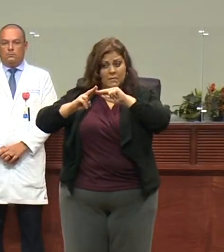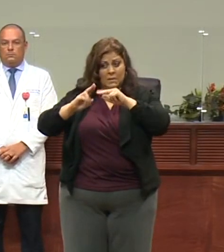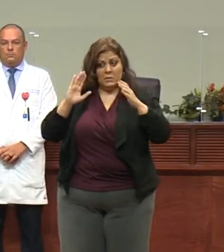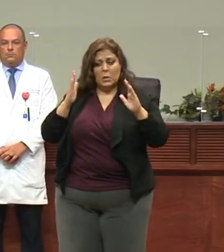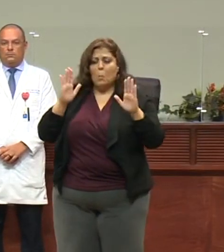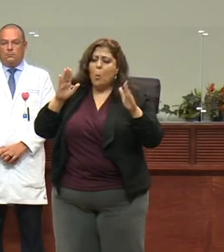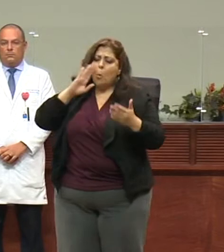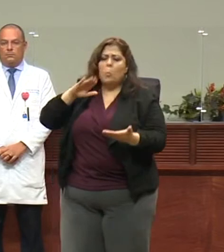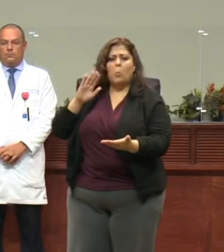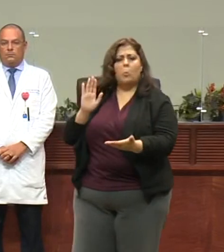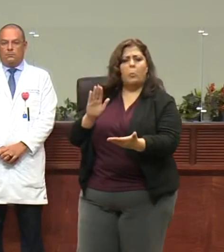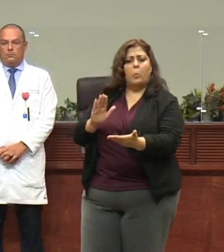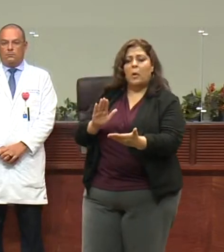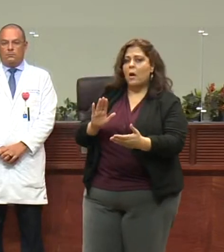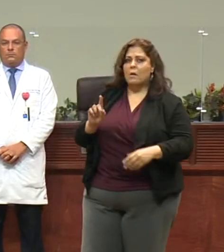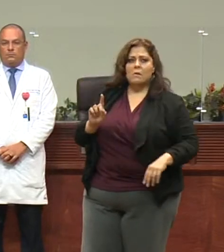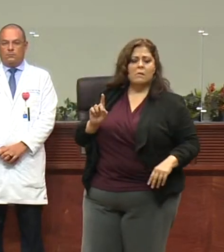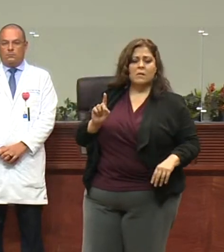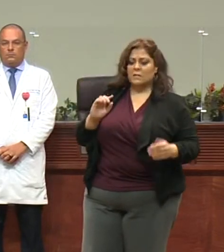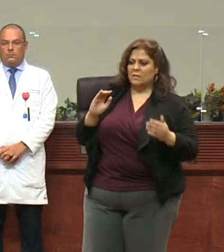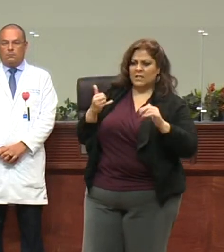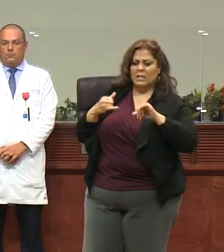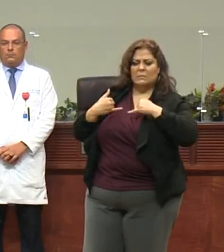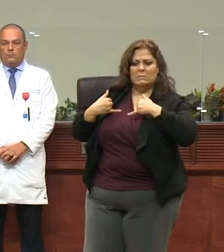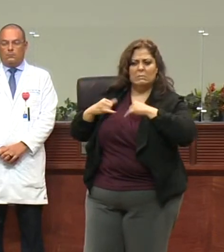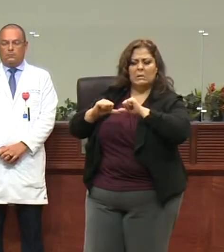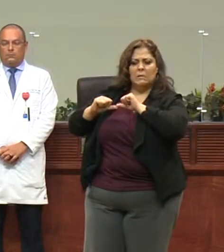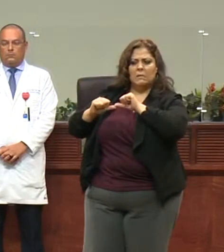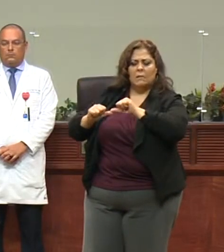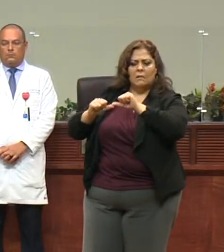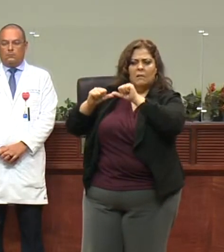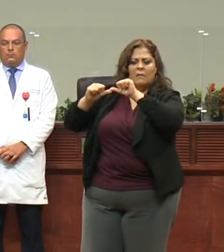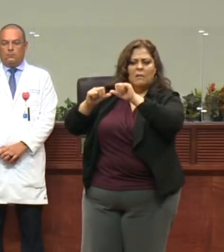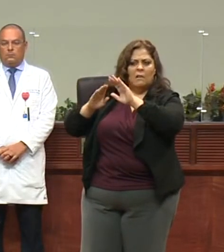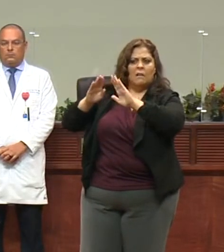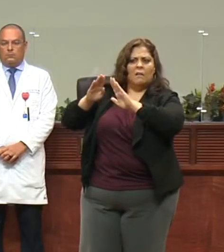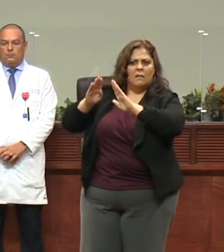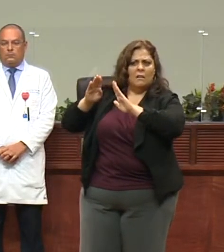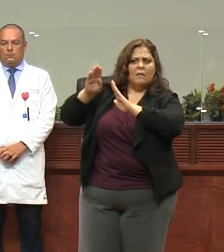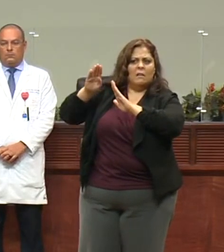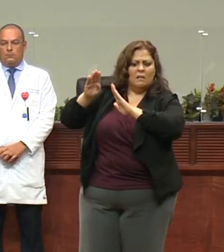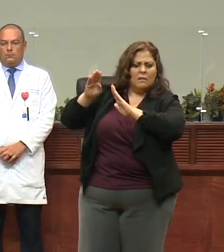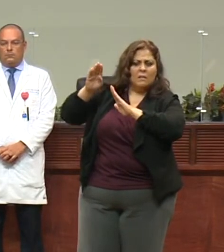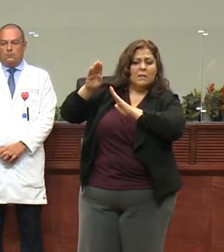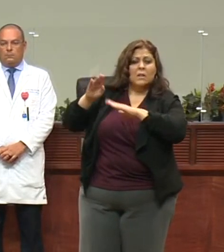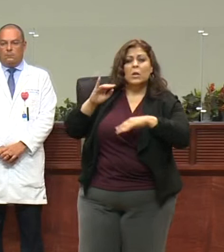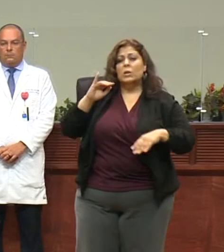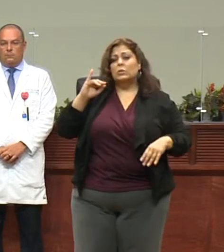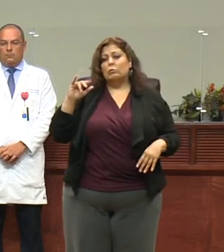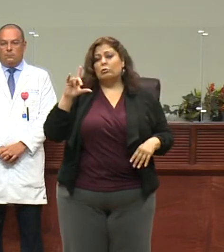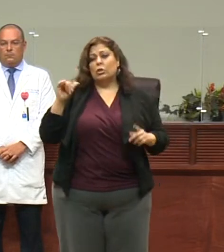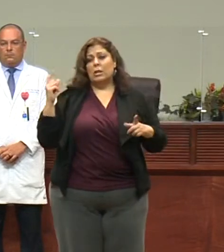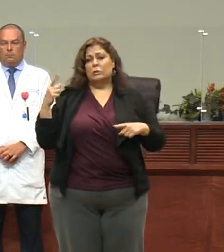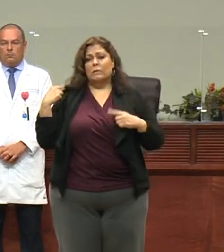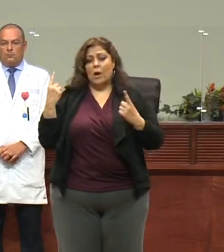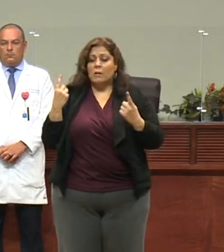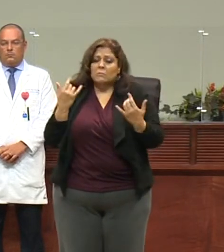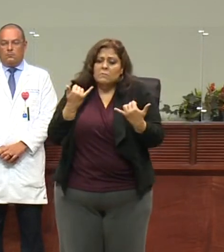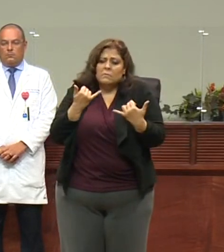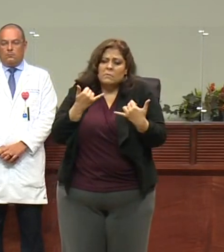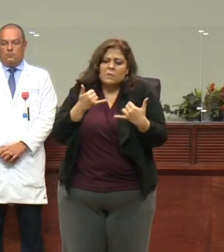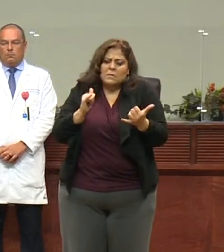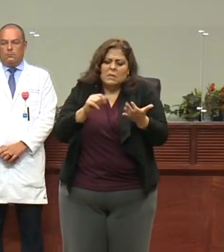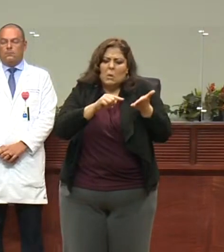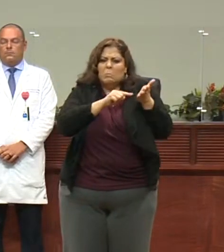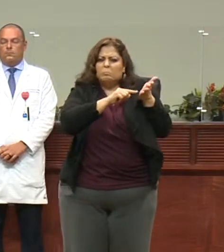that it will slow down. The month of July, so far, and we have a couple of days left,